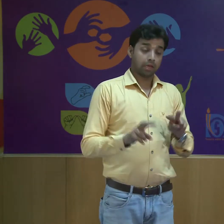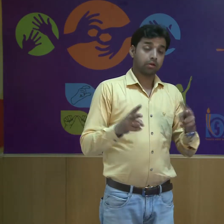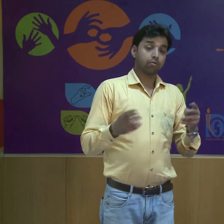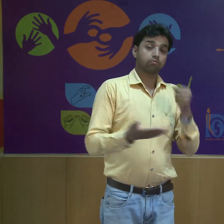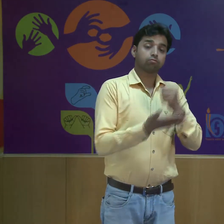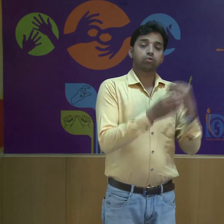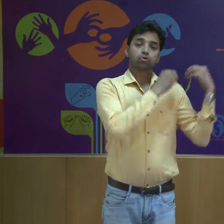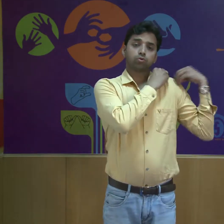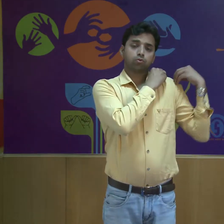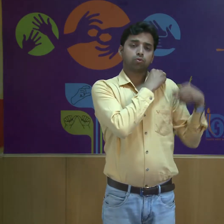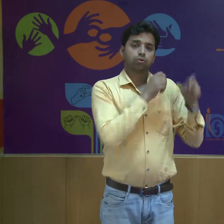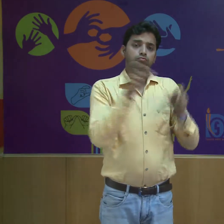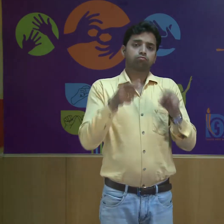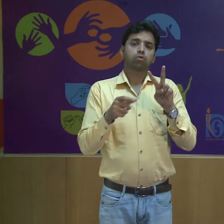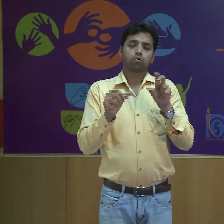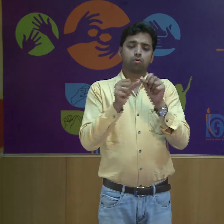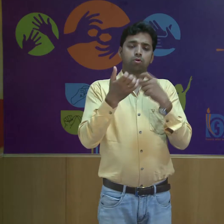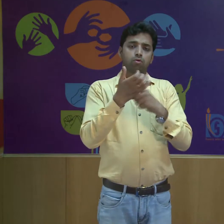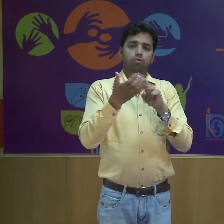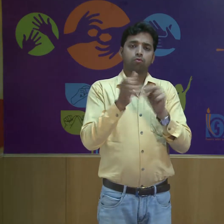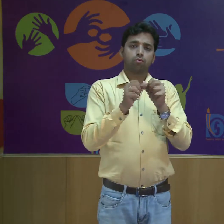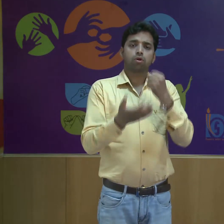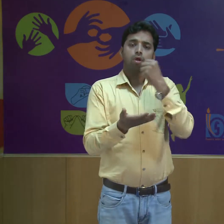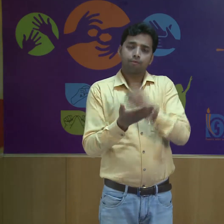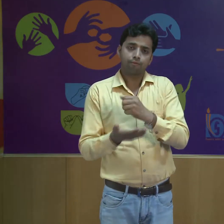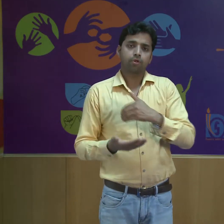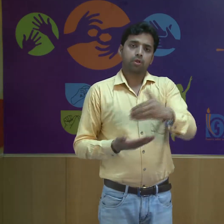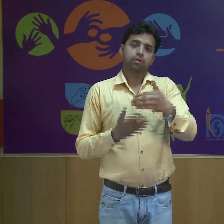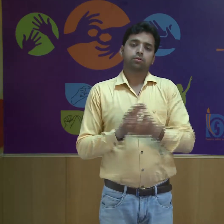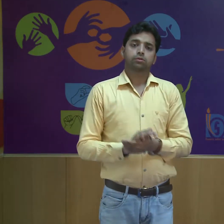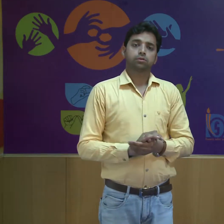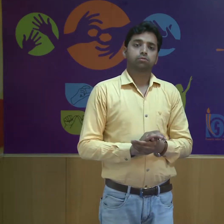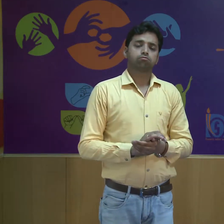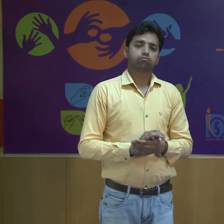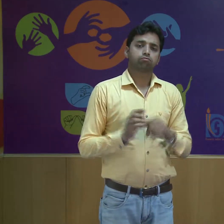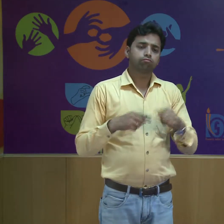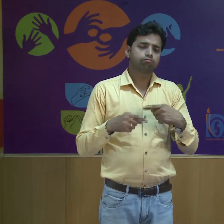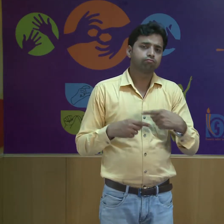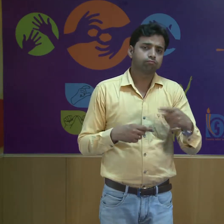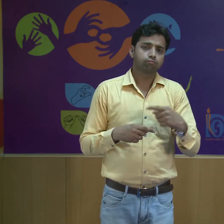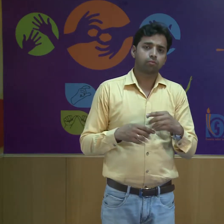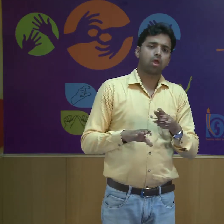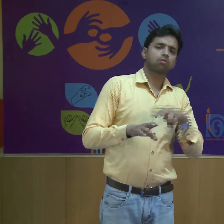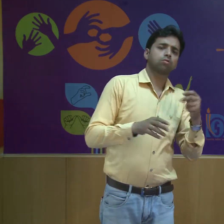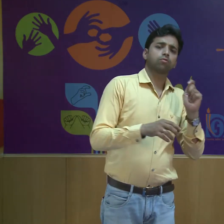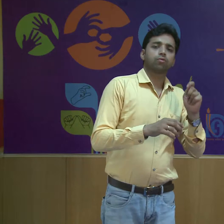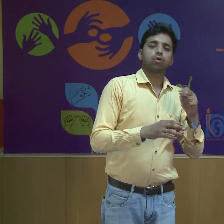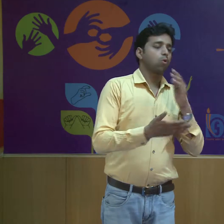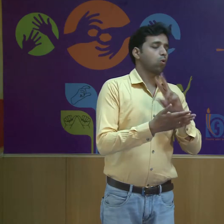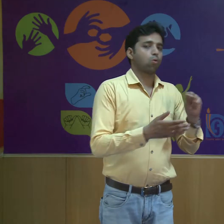Different duties were fixed for people of every Varna, and generally they could not